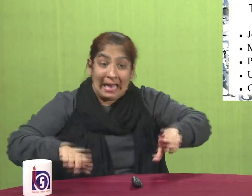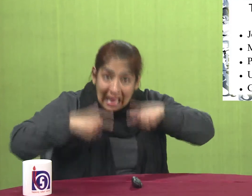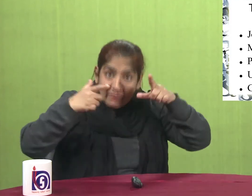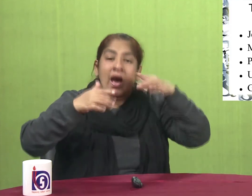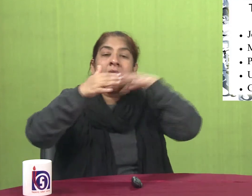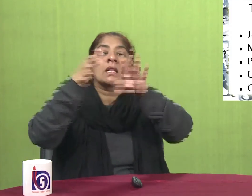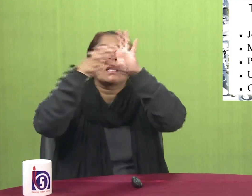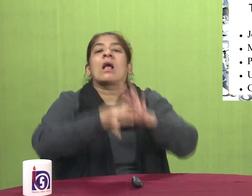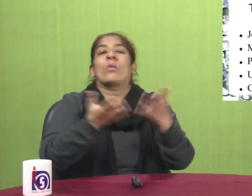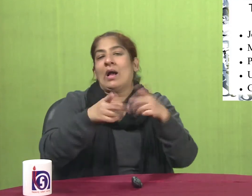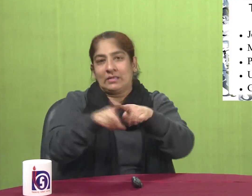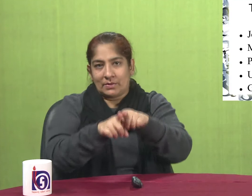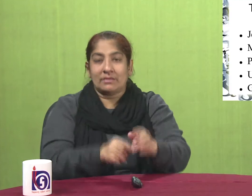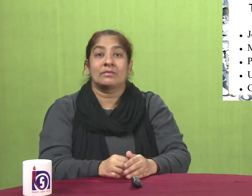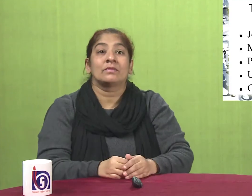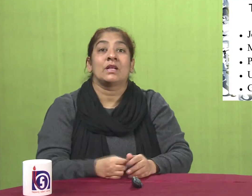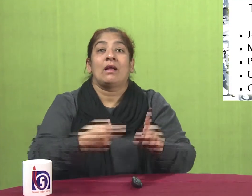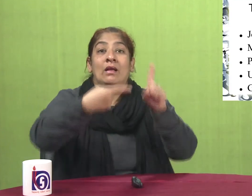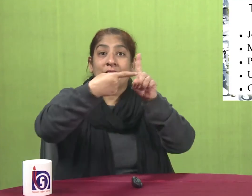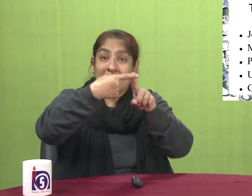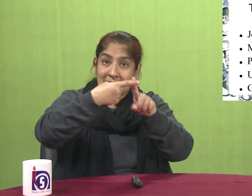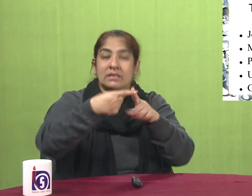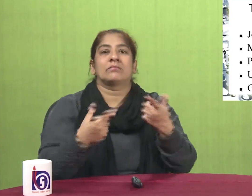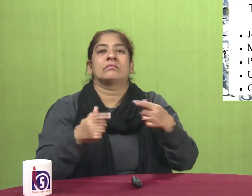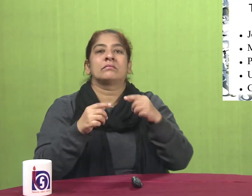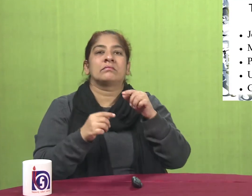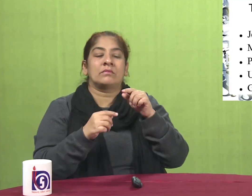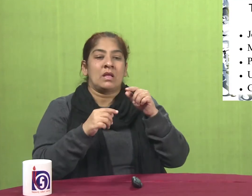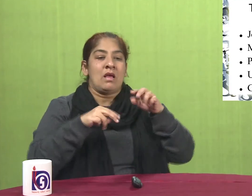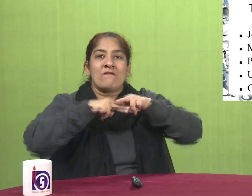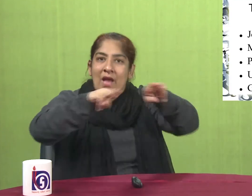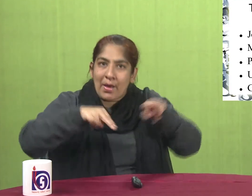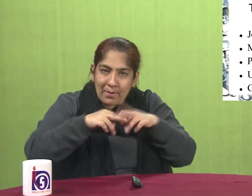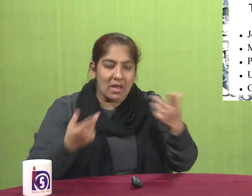joint life policy.